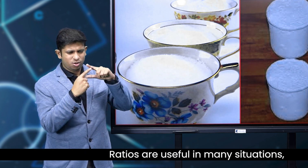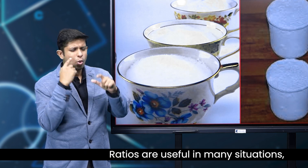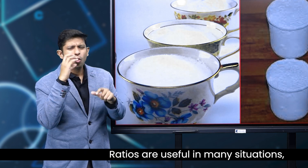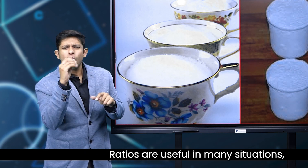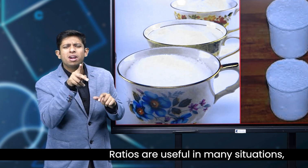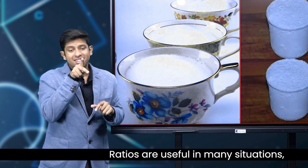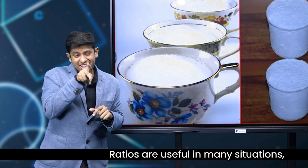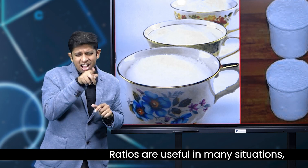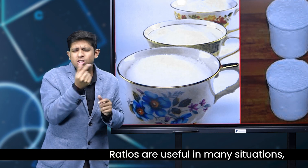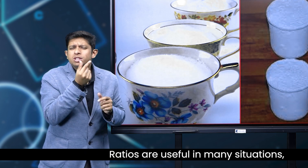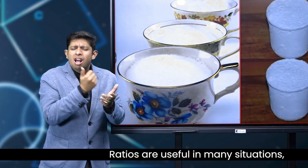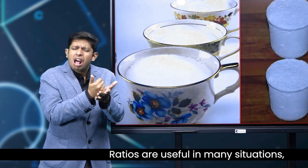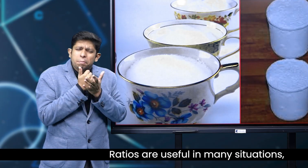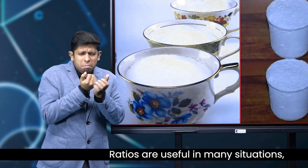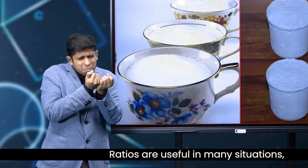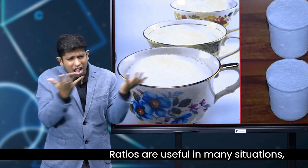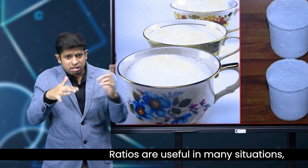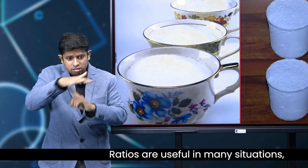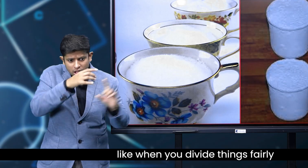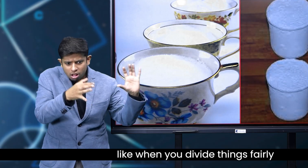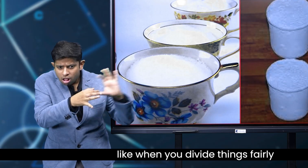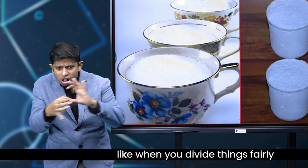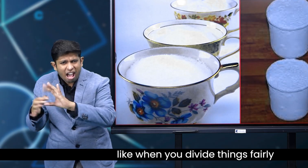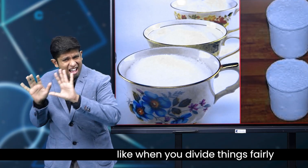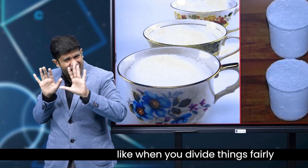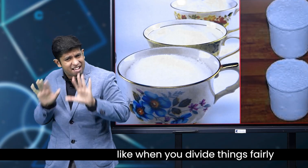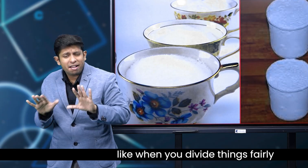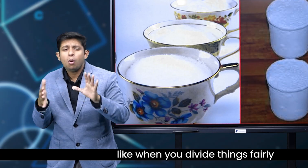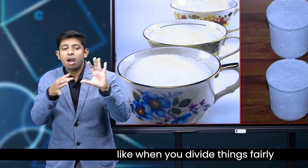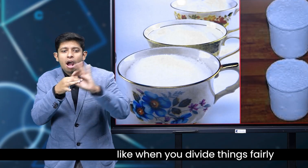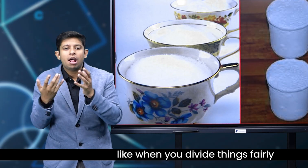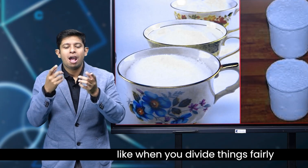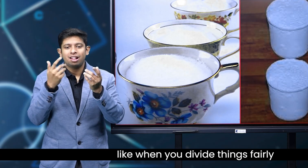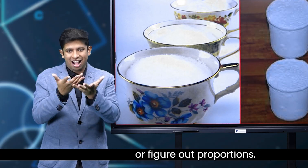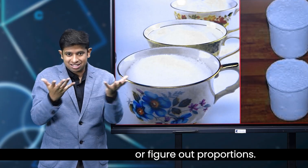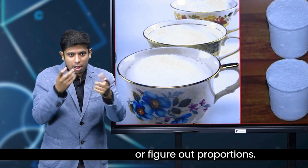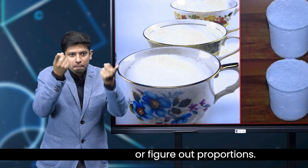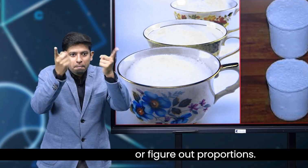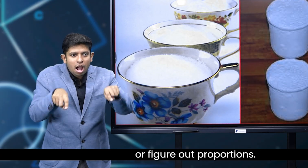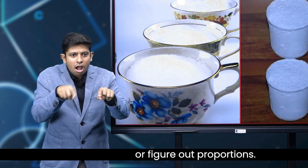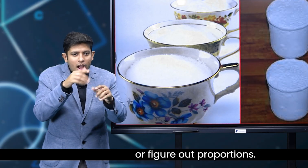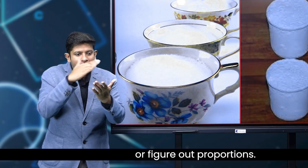Ratios are useful in many situations, like when you divide things fairly or figure out